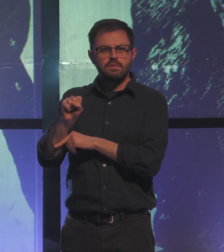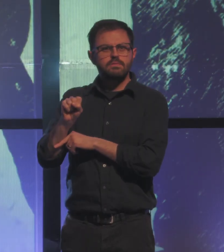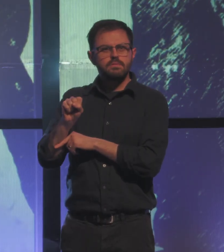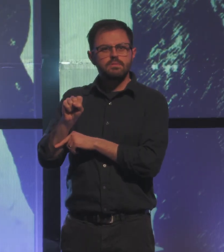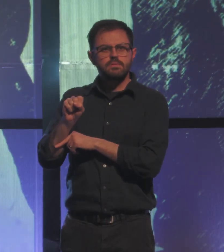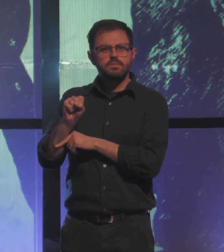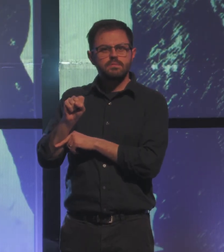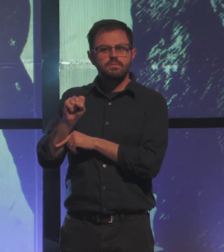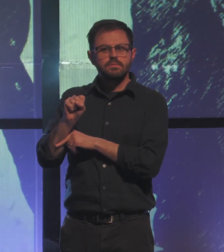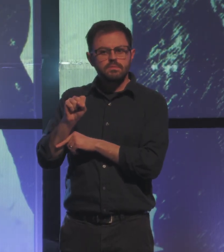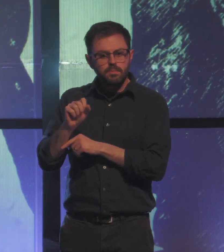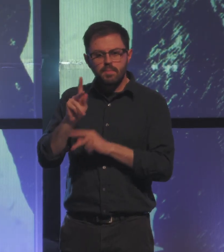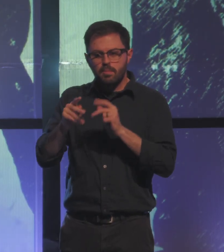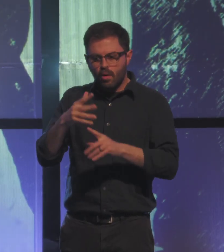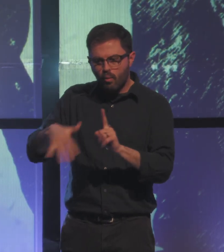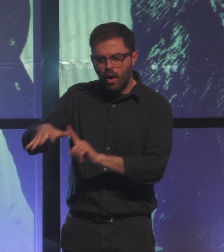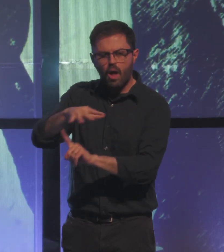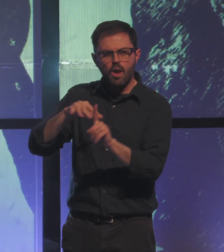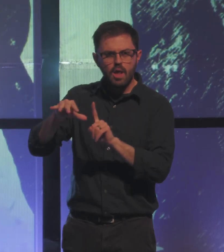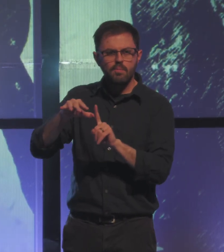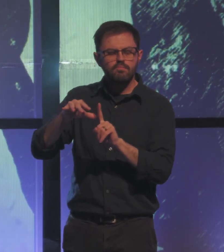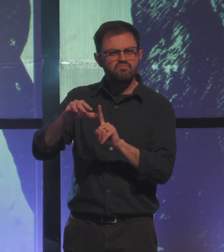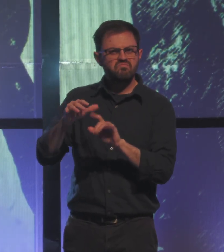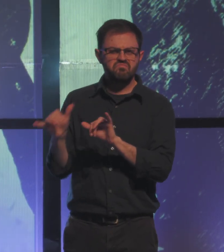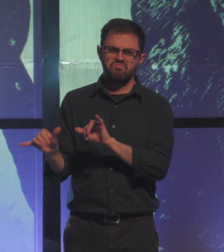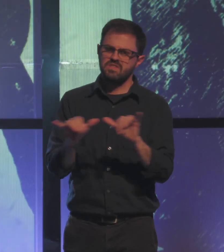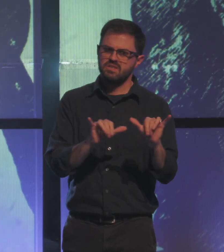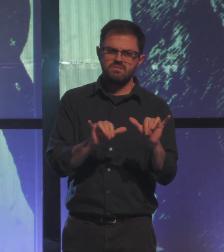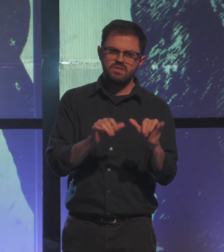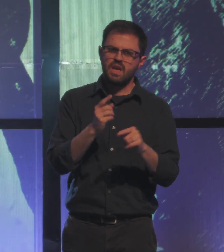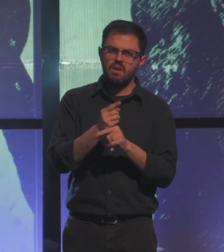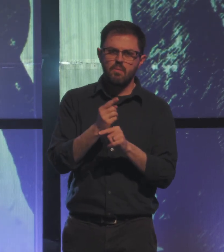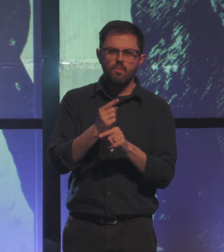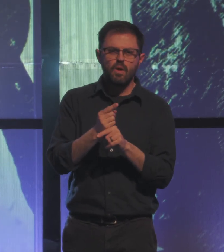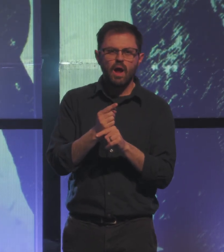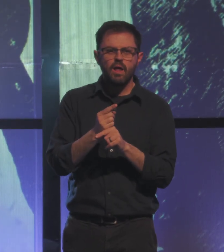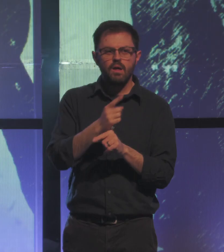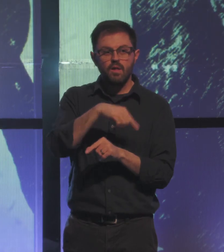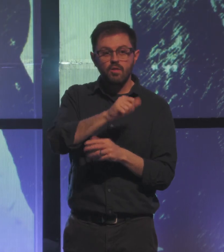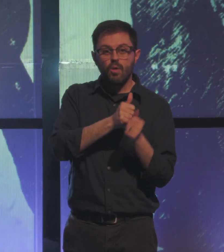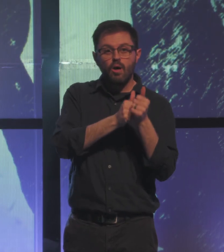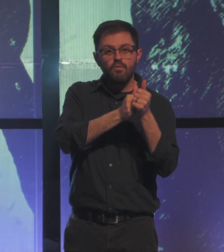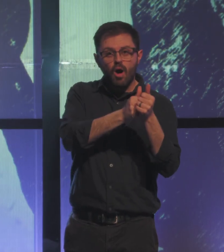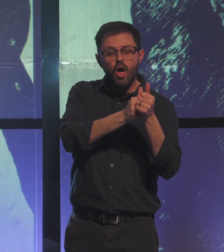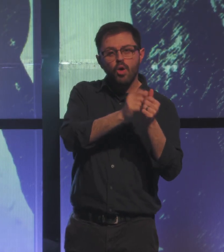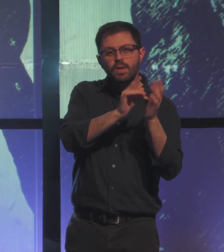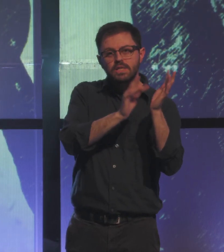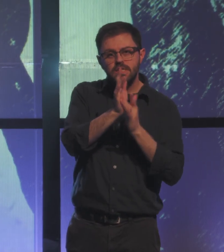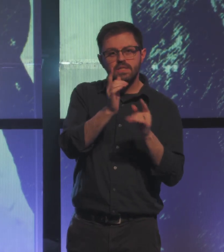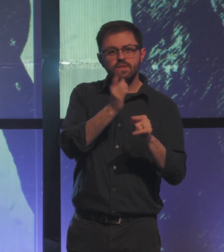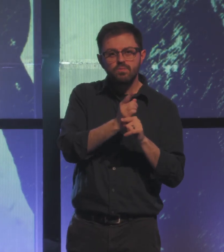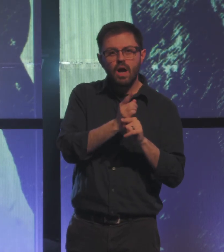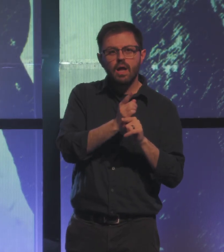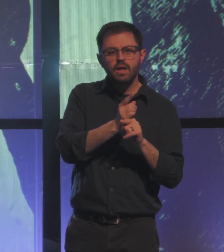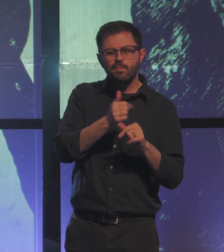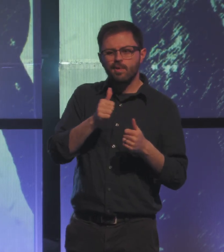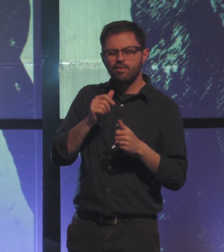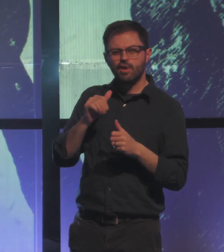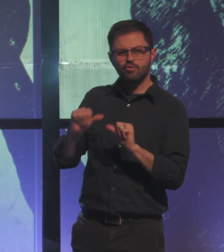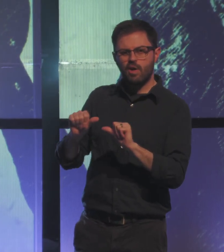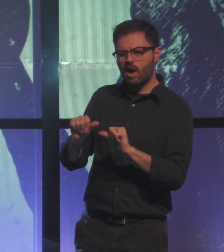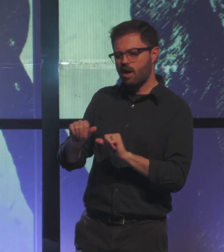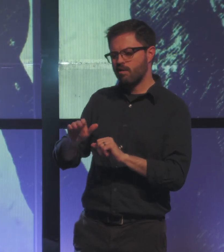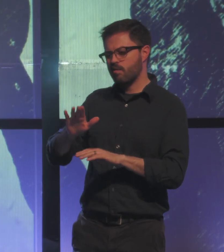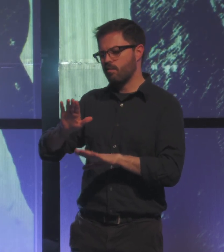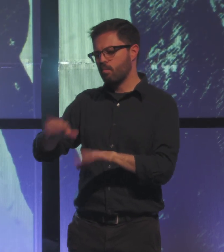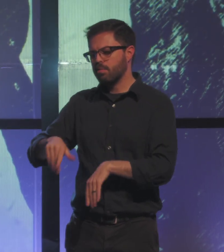by people who had learned this same rule, right? All these followers of Jesus, they're trying to silence him because they had learned the same rule. Stay